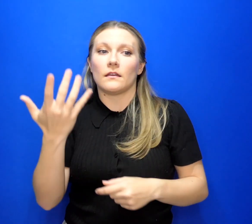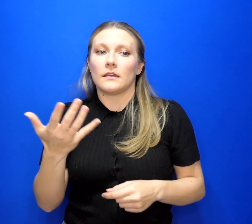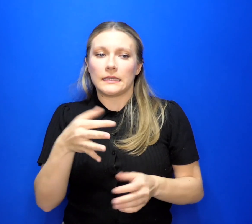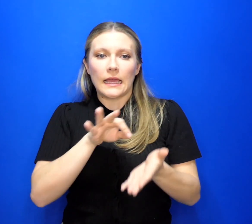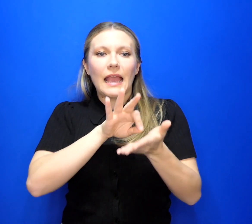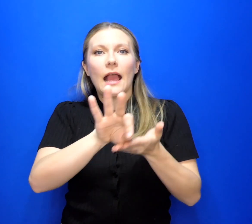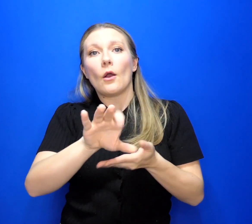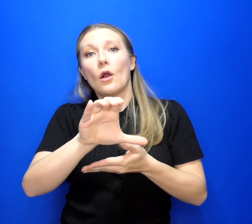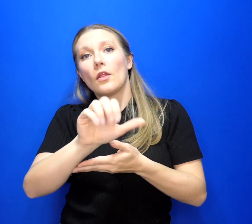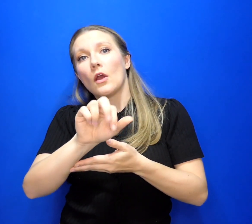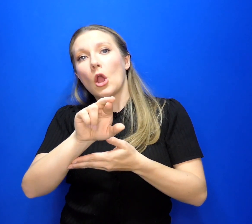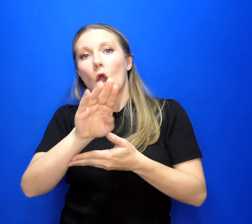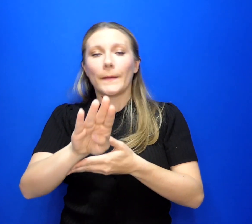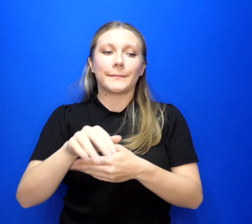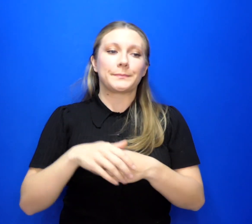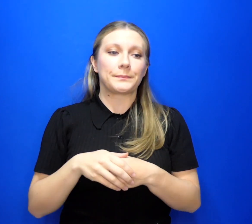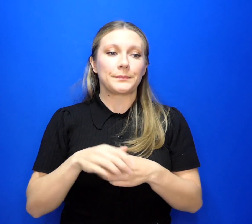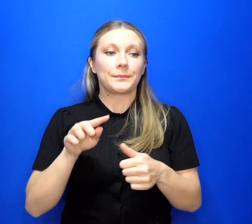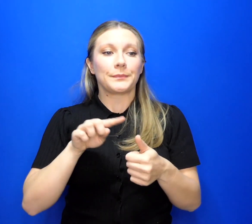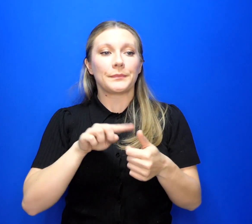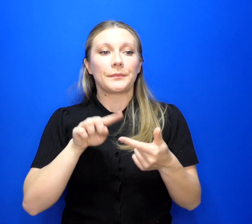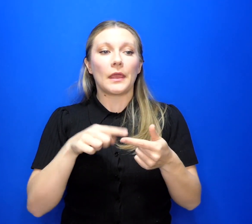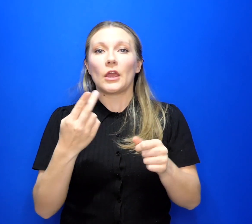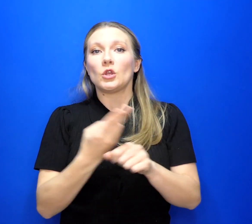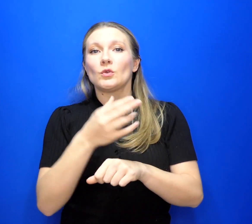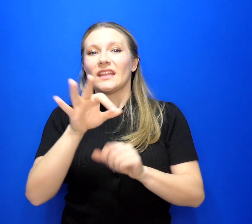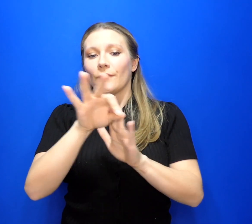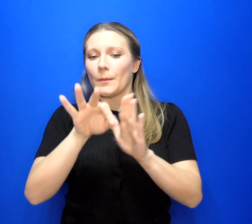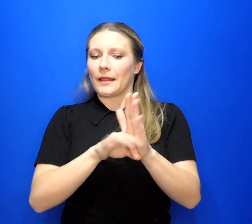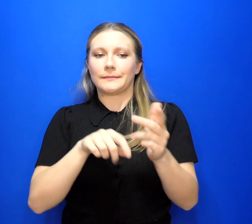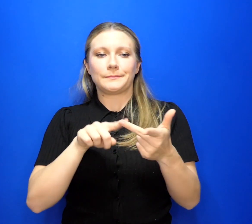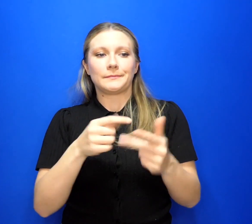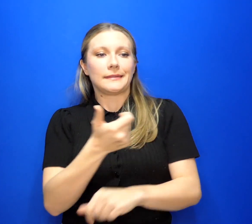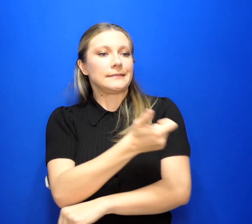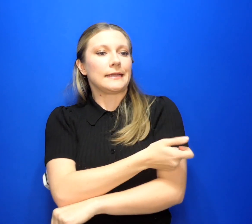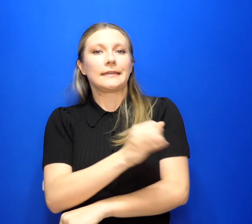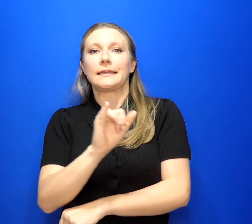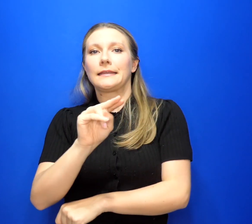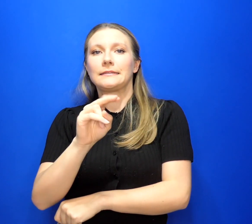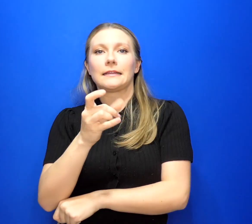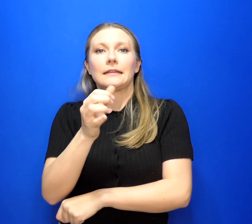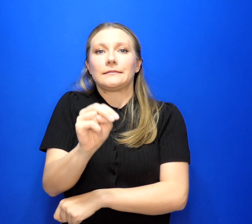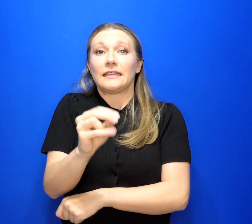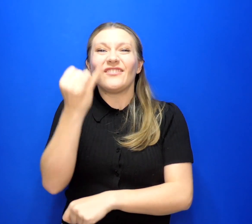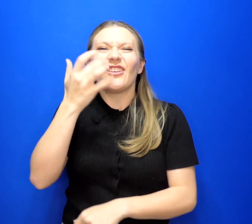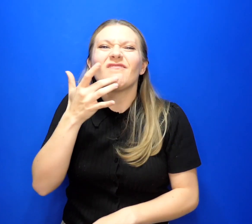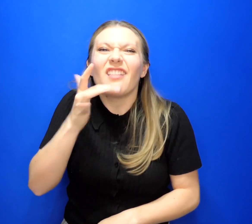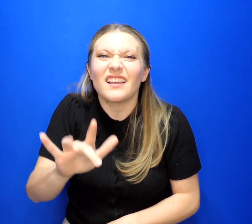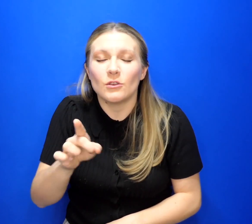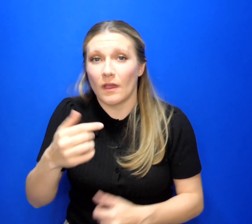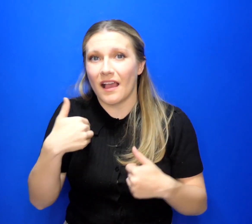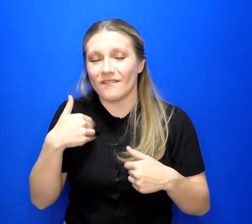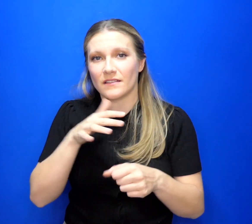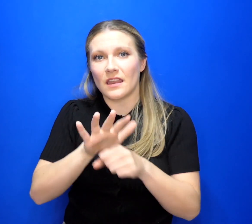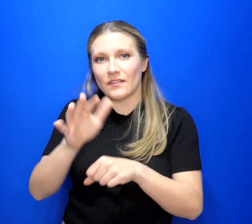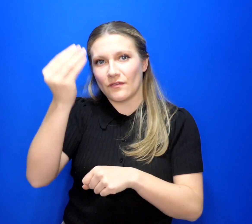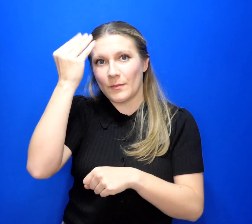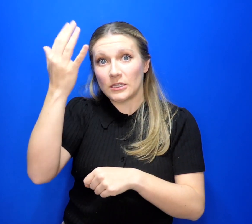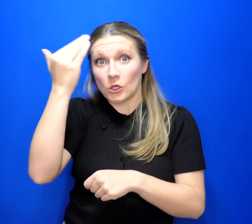carbs, use this formula, inject this insulin. If you're lucky, you got that much information. Right.